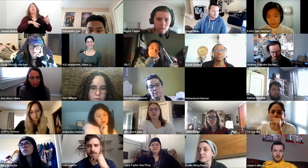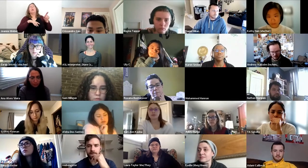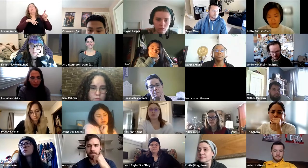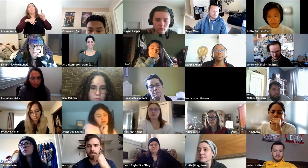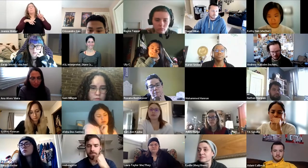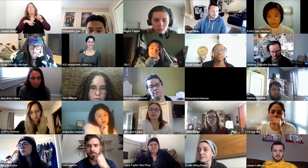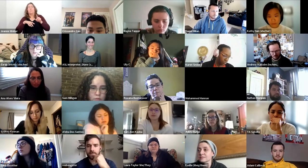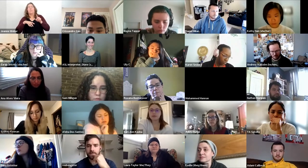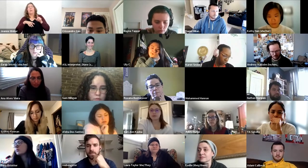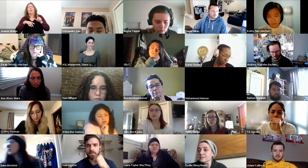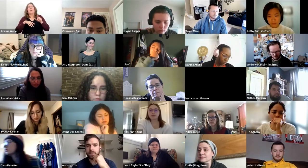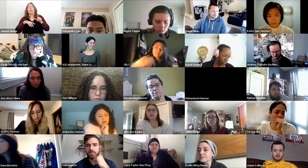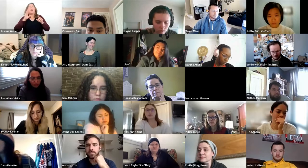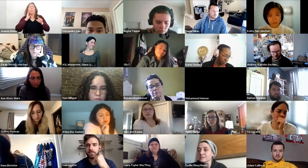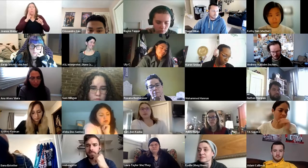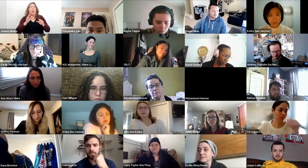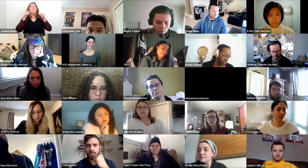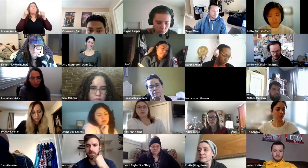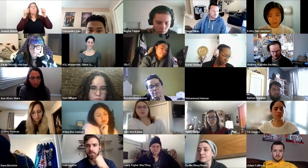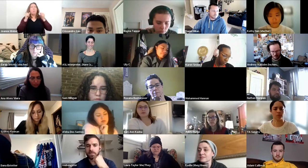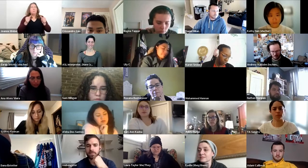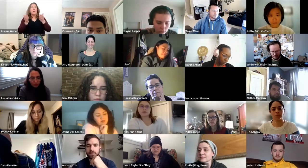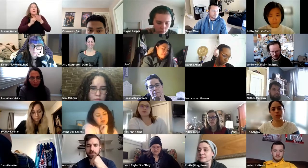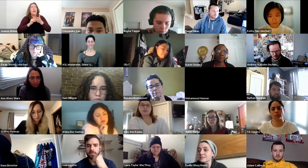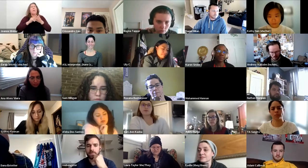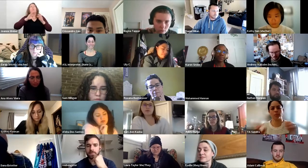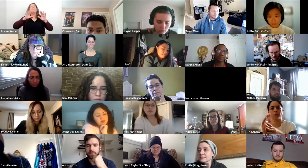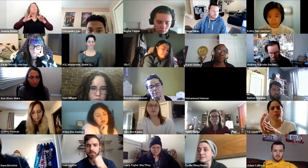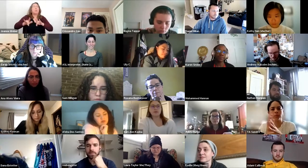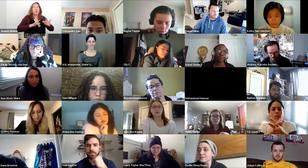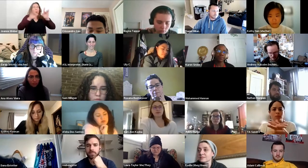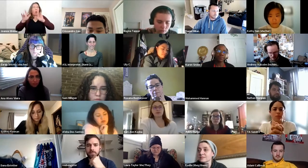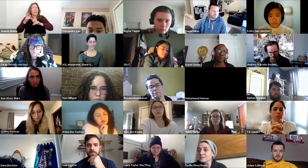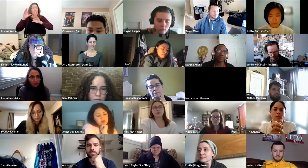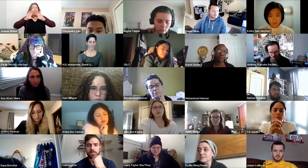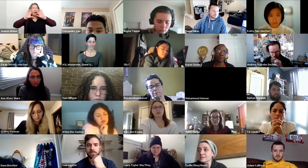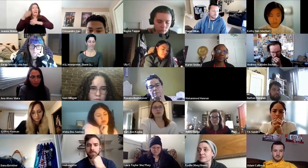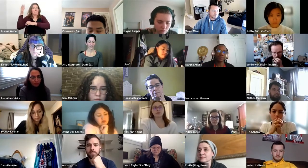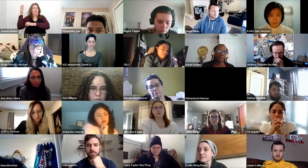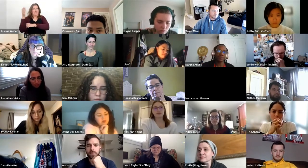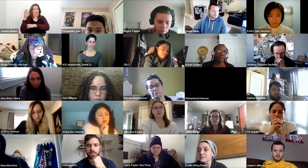I will post the pre-recorded lectures before Tuesday's class,